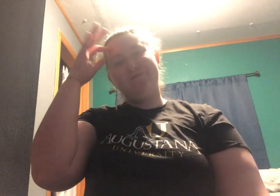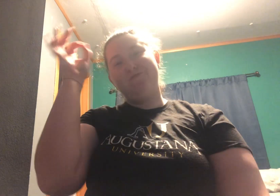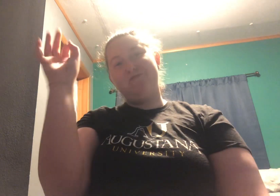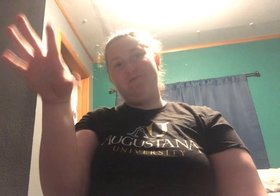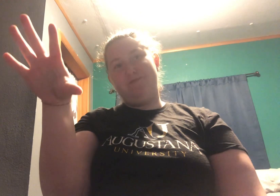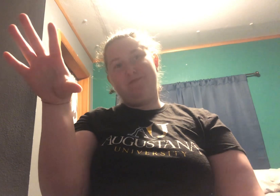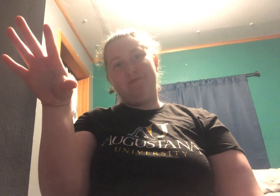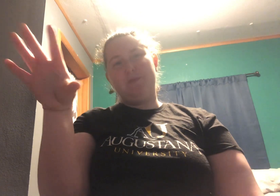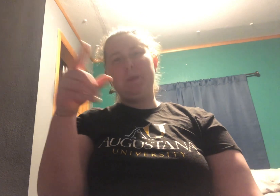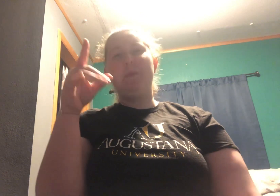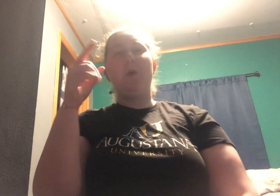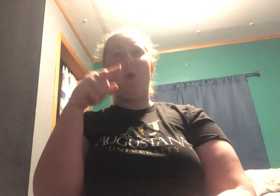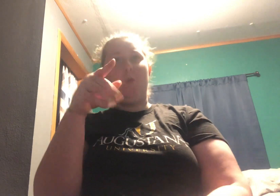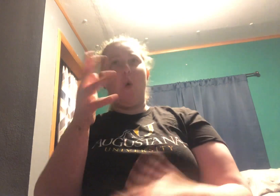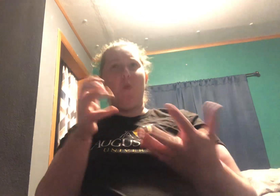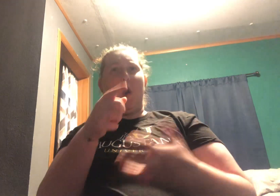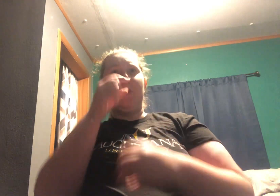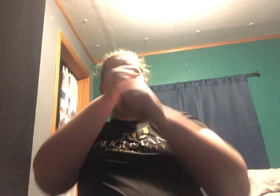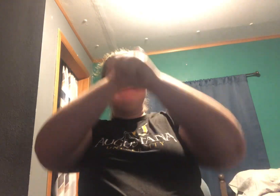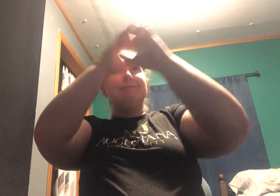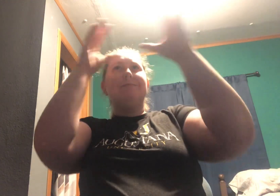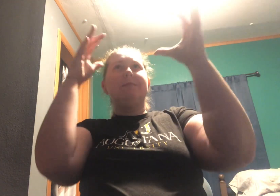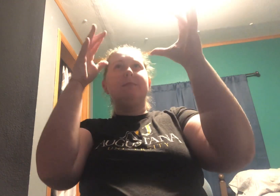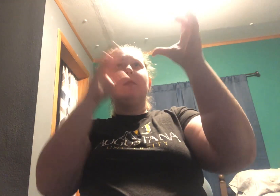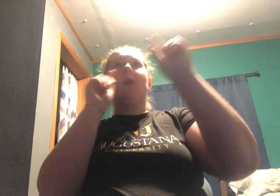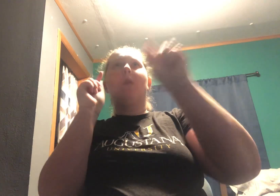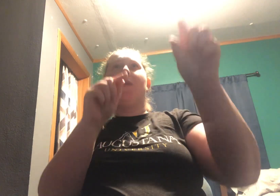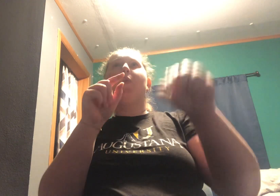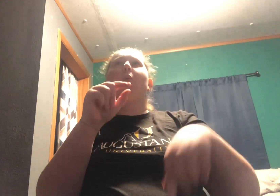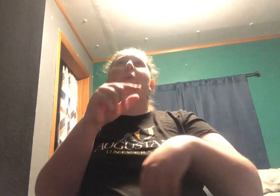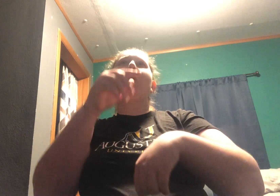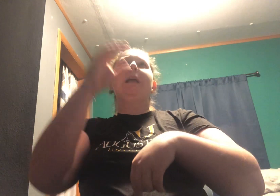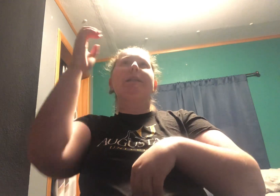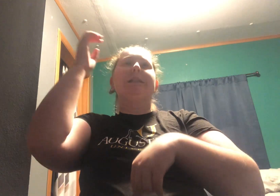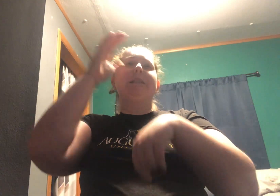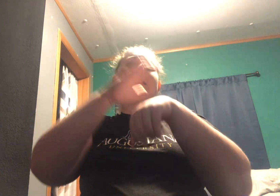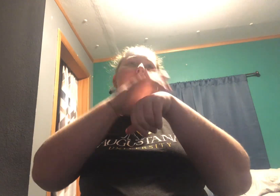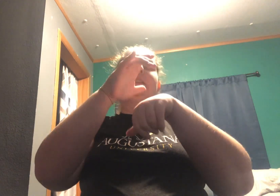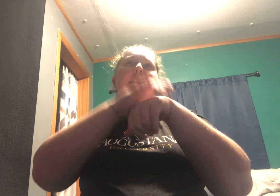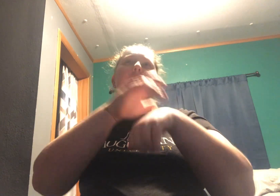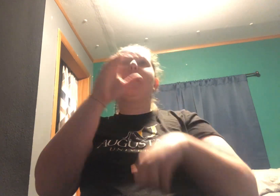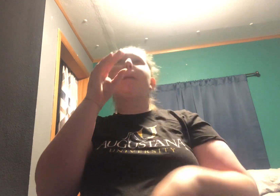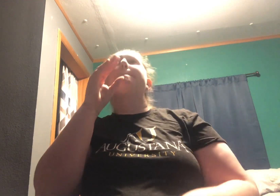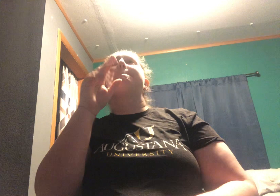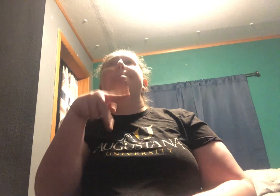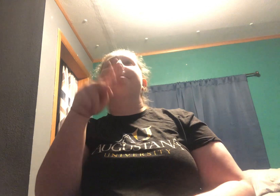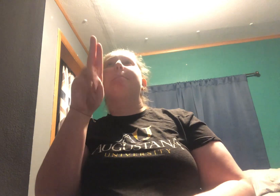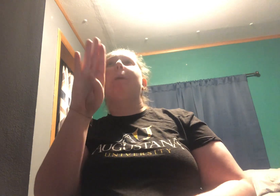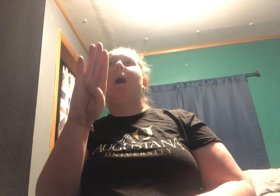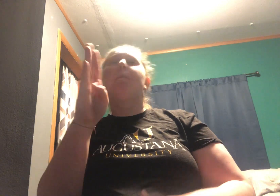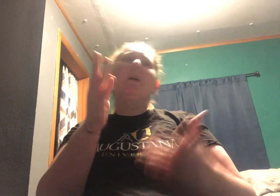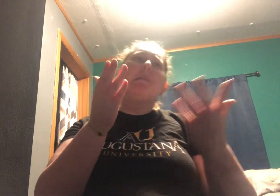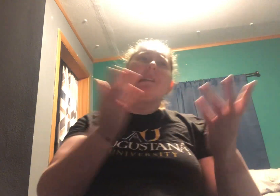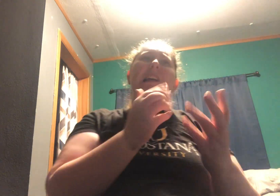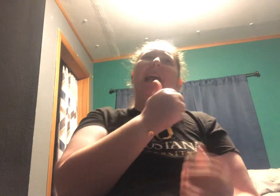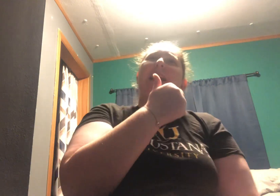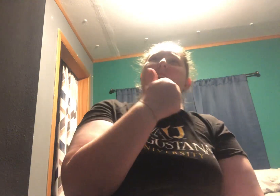you to imagine you're going to a British pub, okay? Either here in Canada or the US or over in England